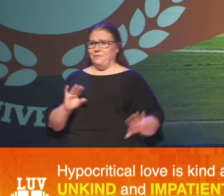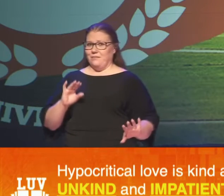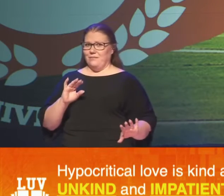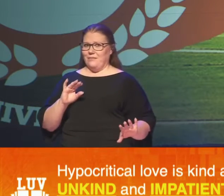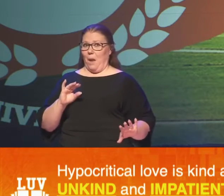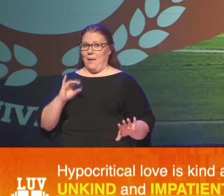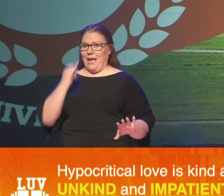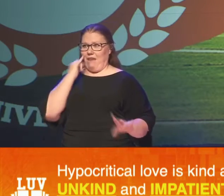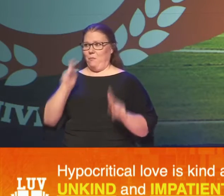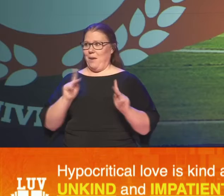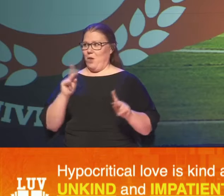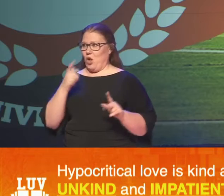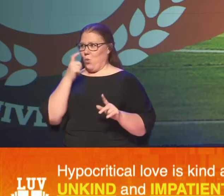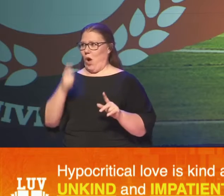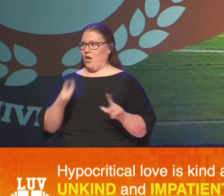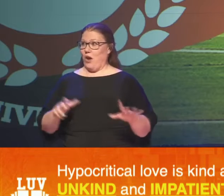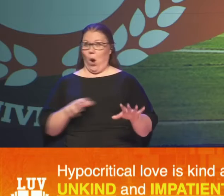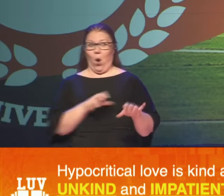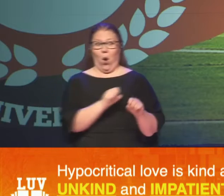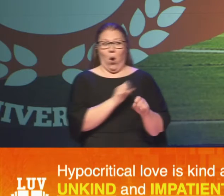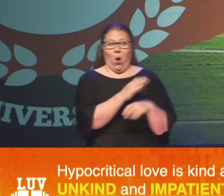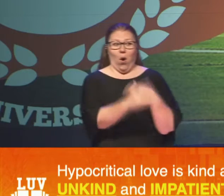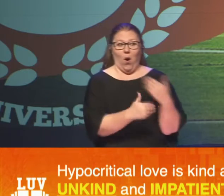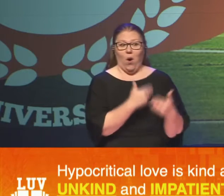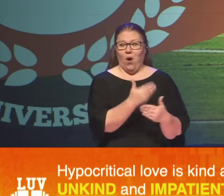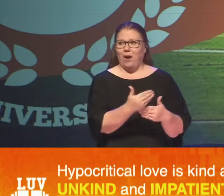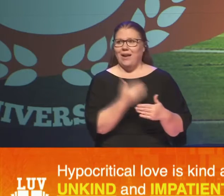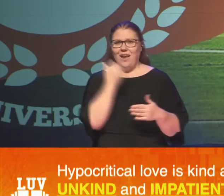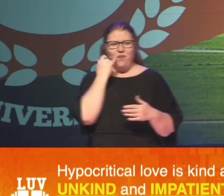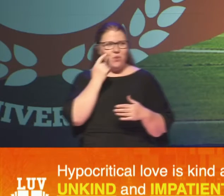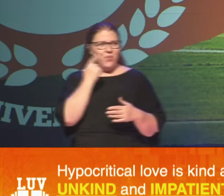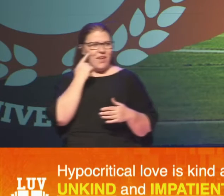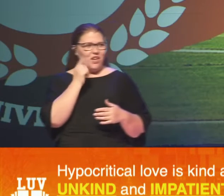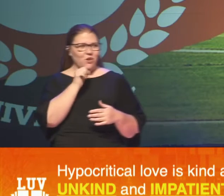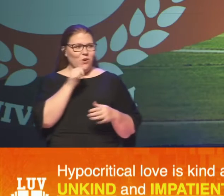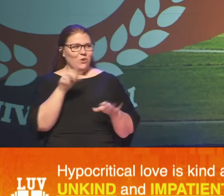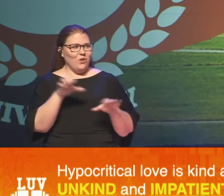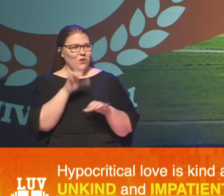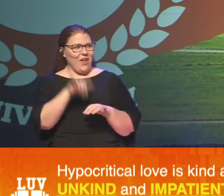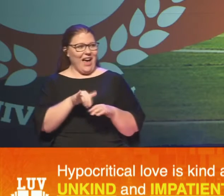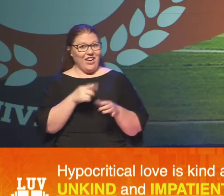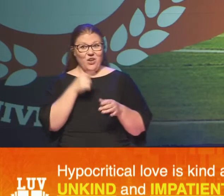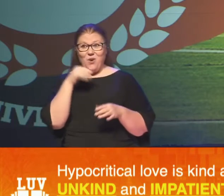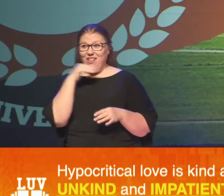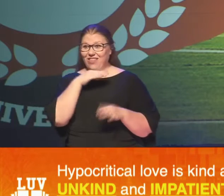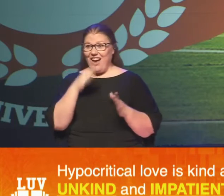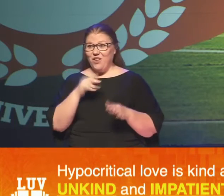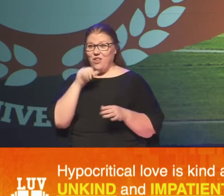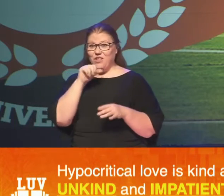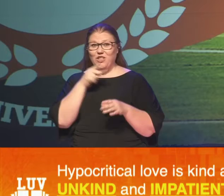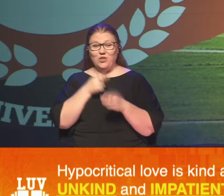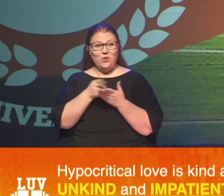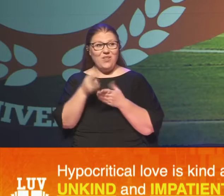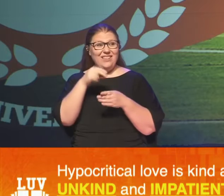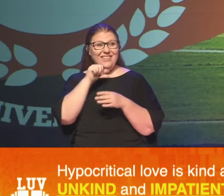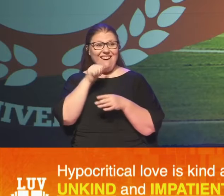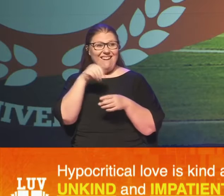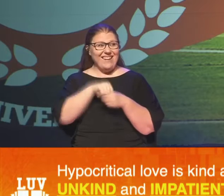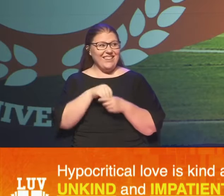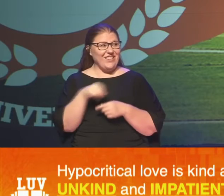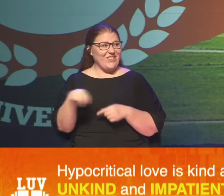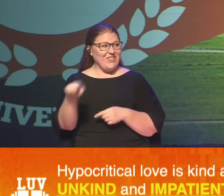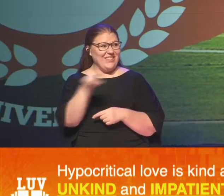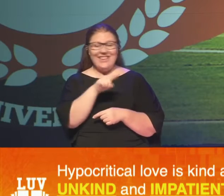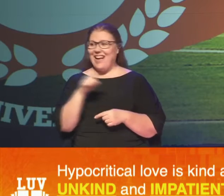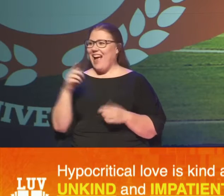watching. And if you think you don't do this, you are a liar and the truth is not in you, okay? Here's how